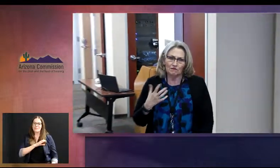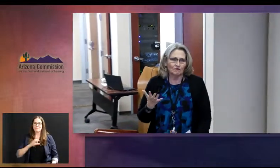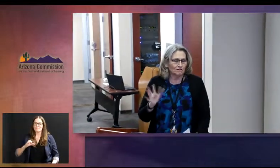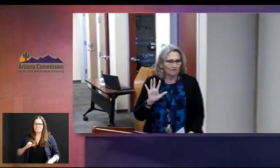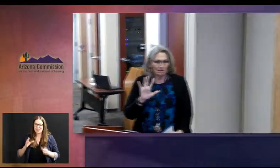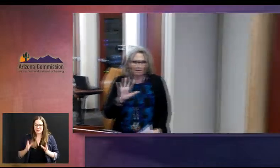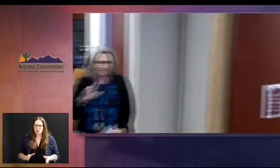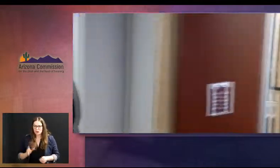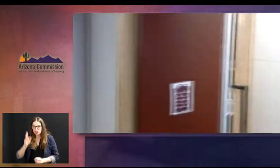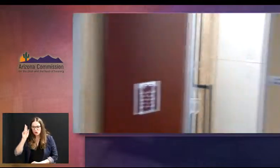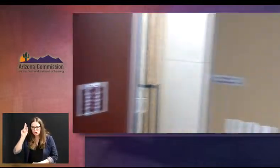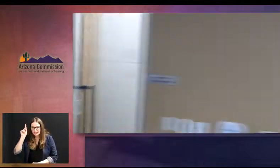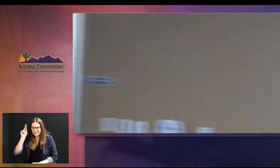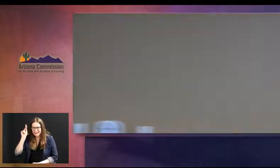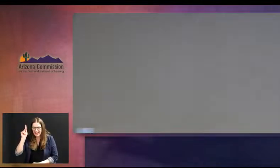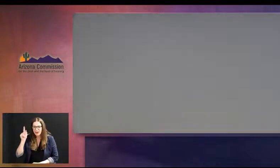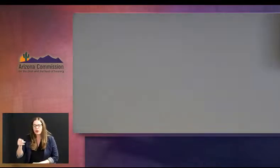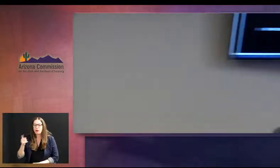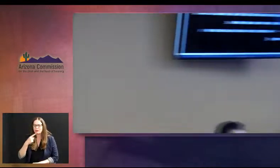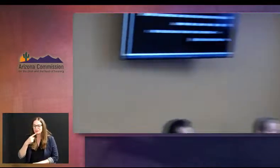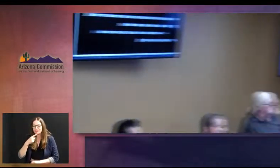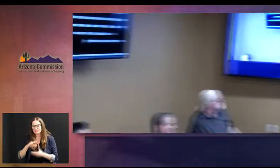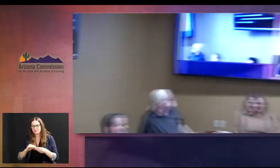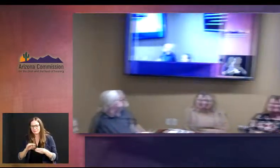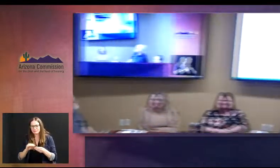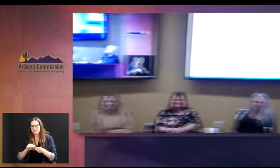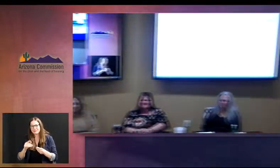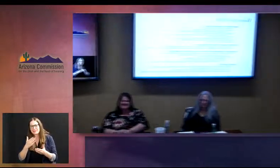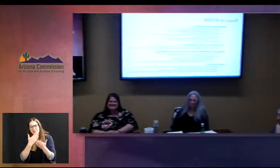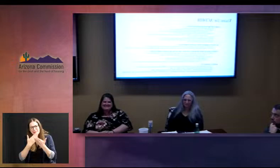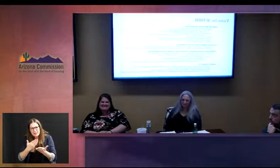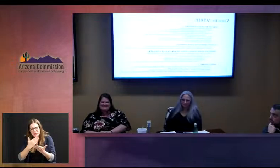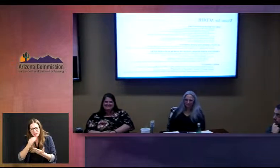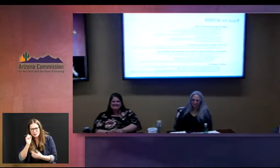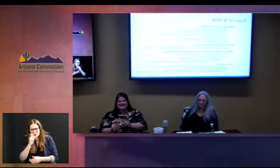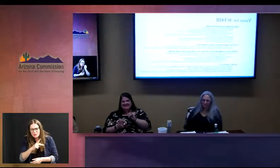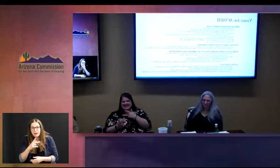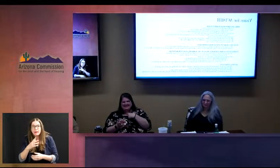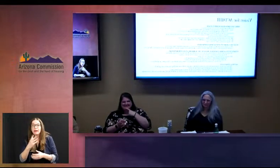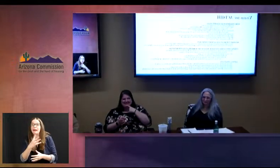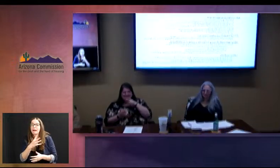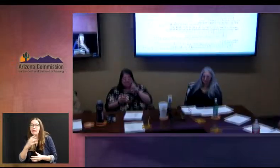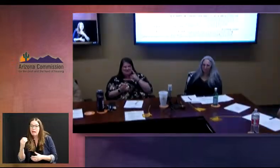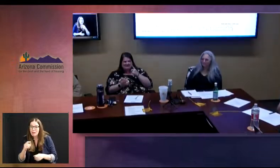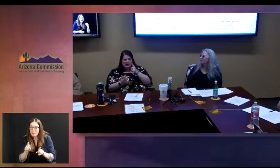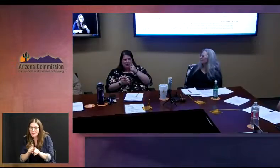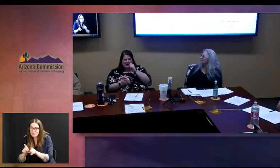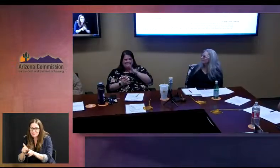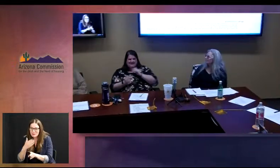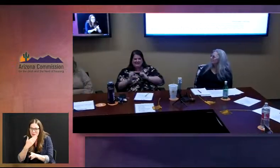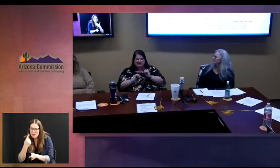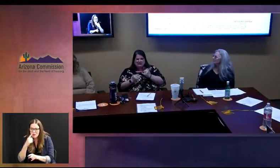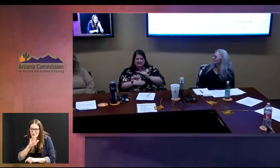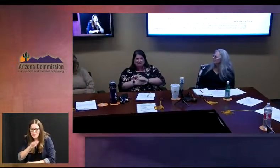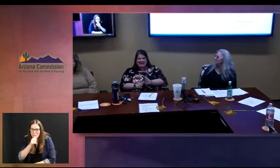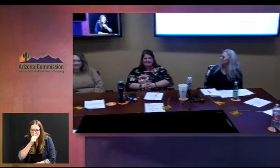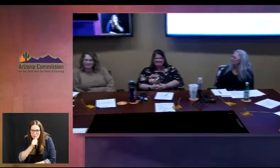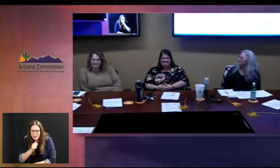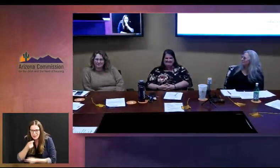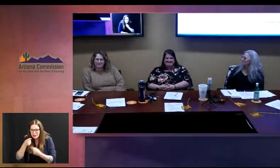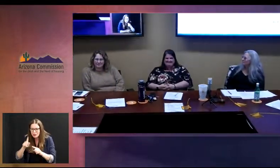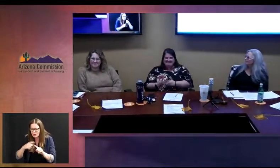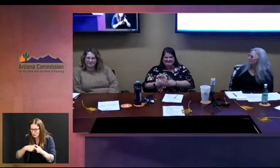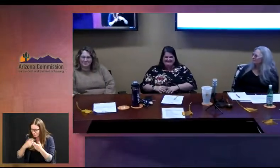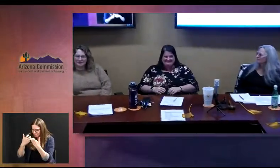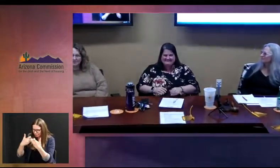I appreciate your patience as we figured out and worked through our technology challenges. And I'm not sure, but And like I said,